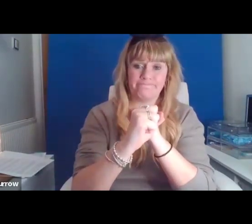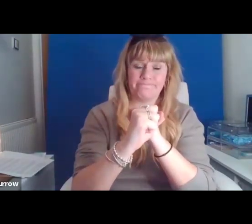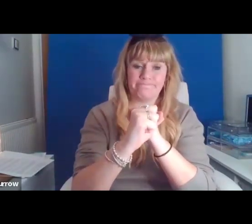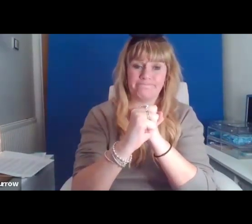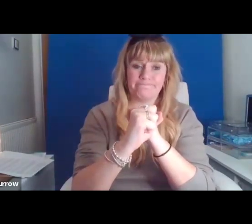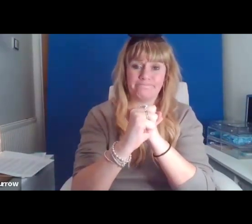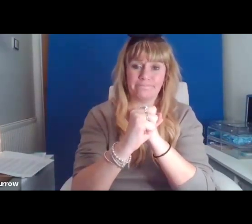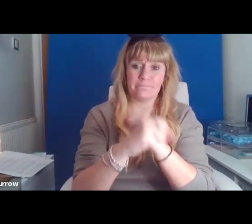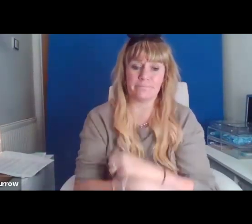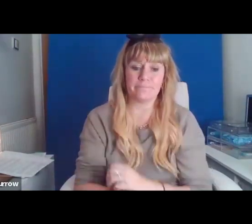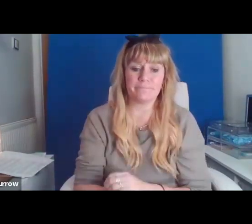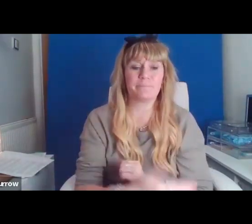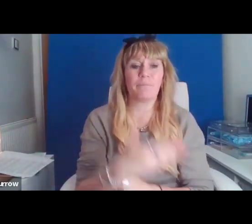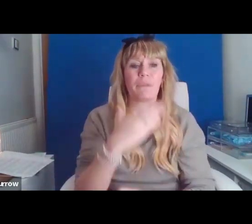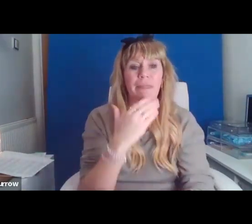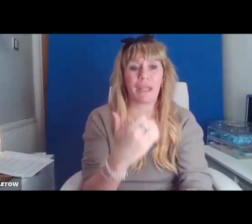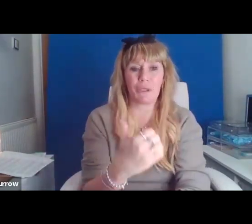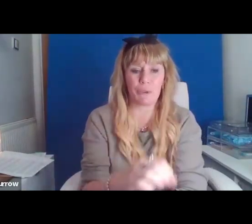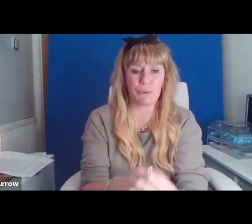Thank you.